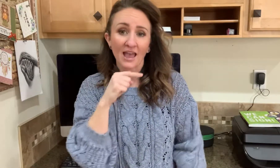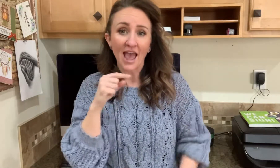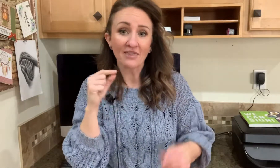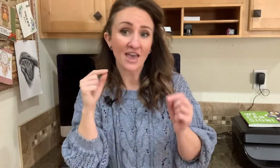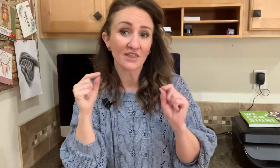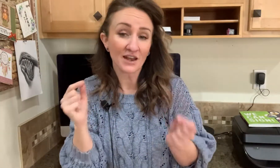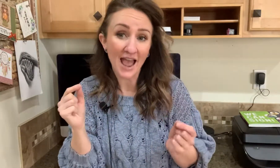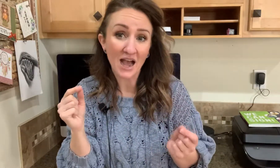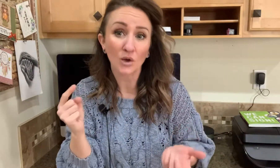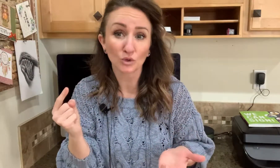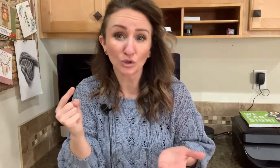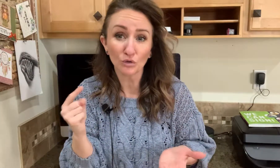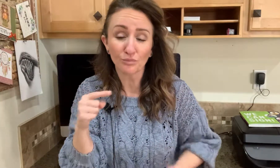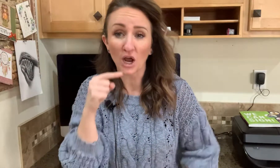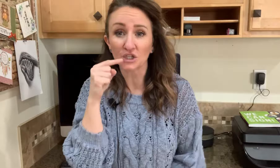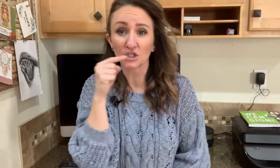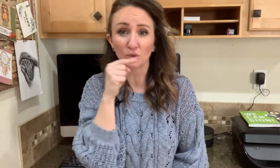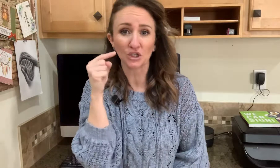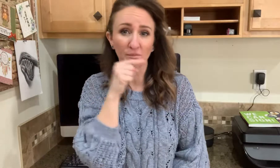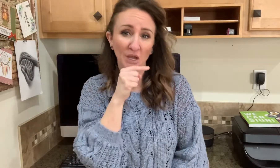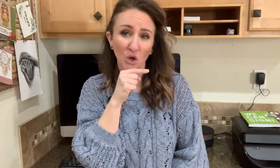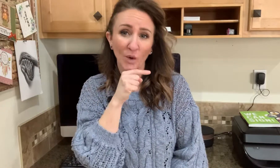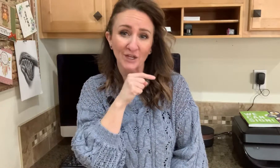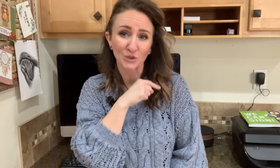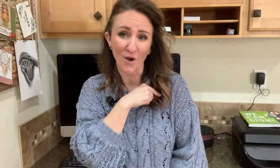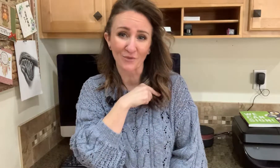And then the noun, toothbrush, would just be a quick, short movement.